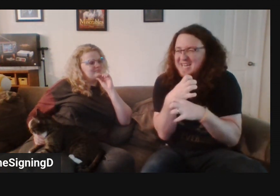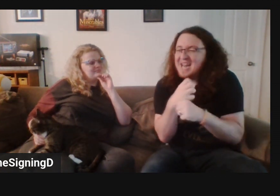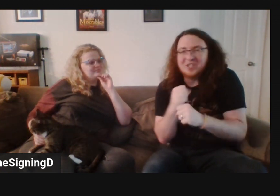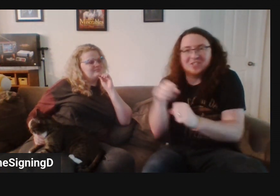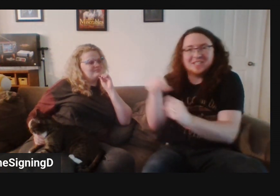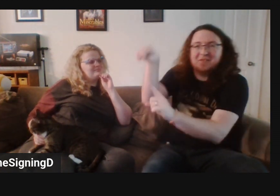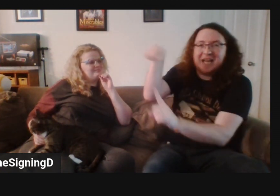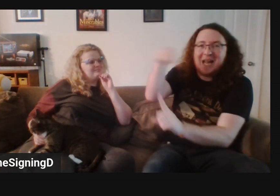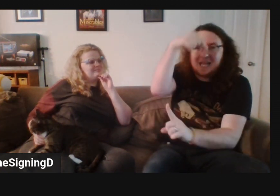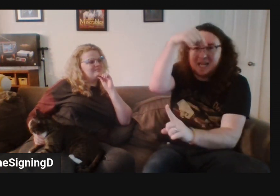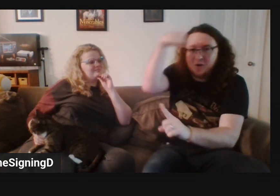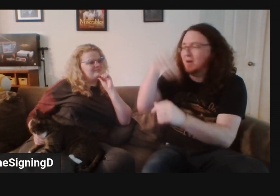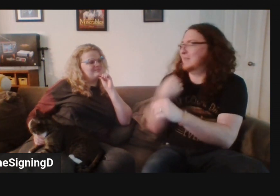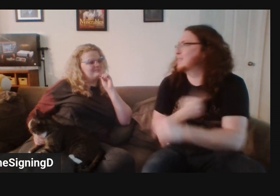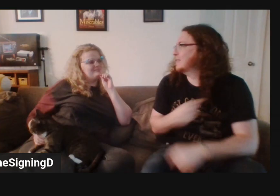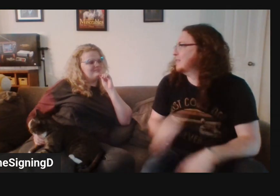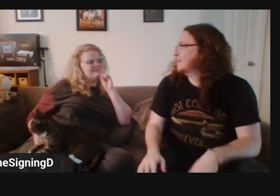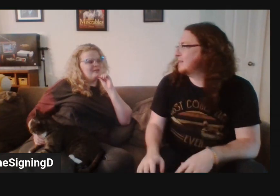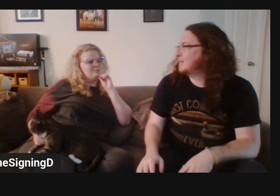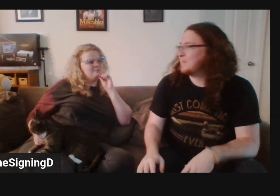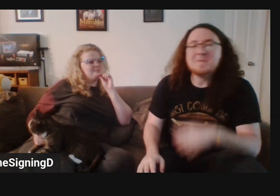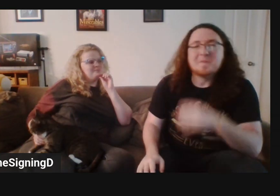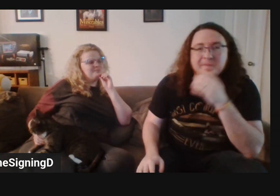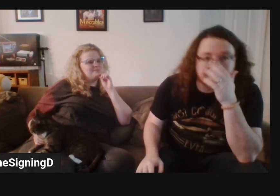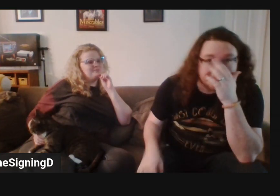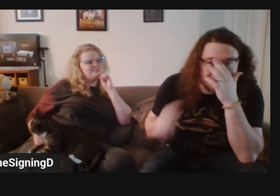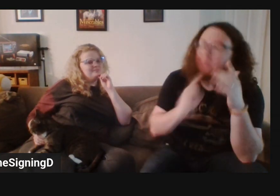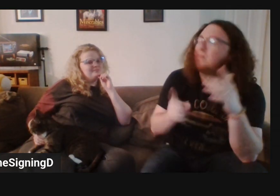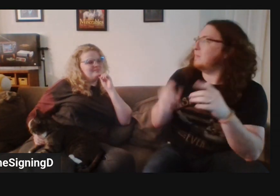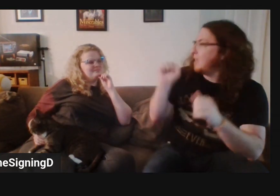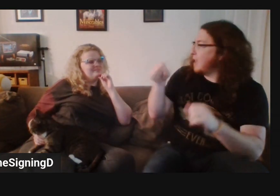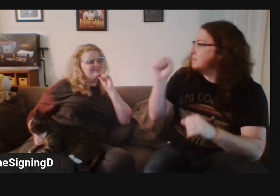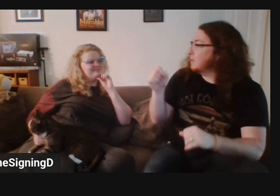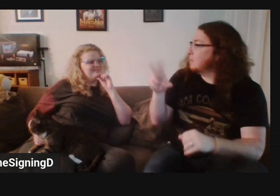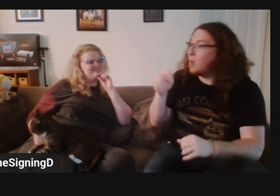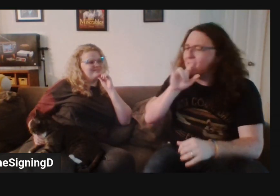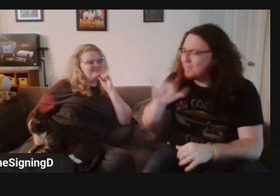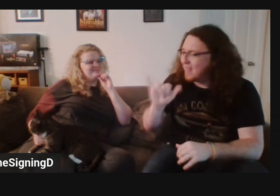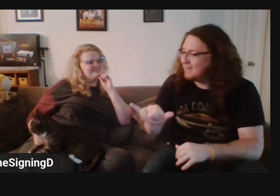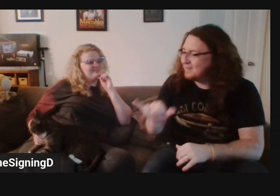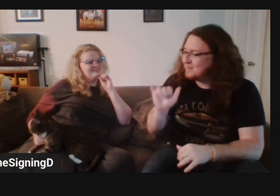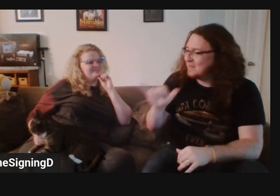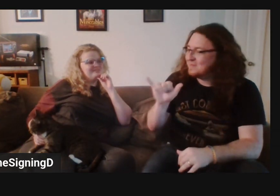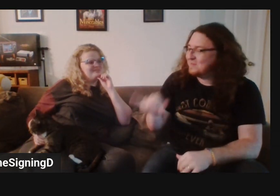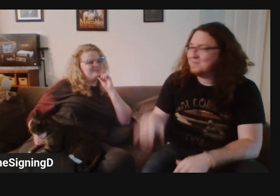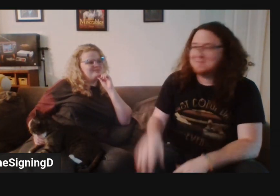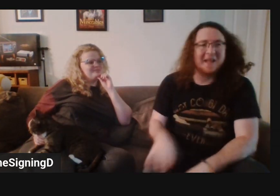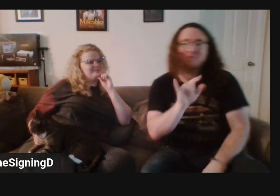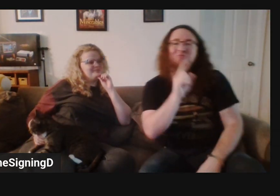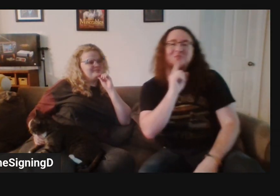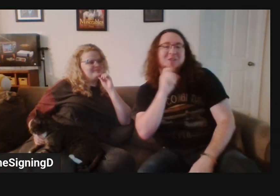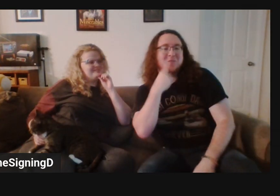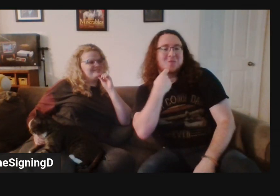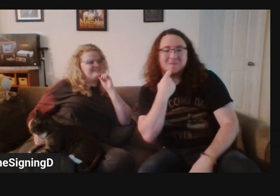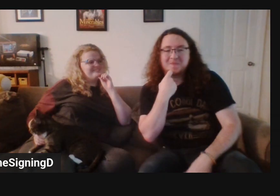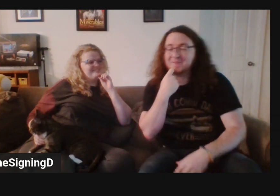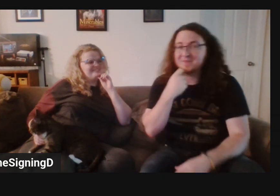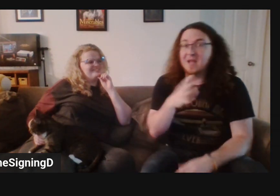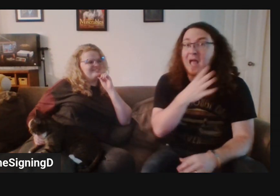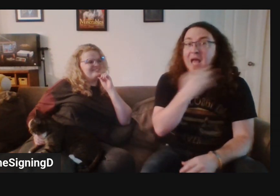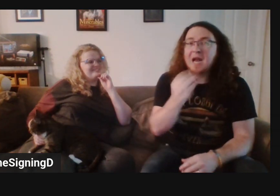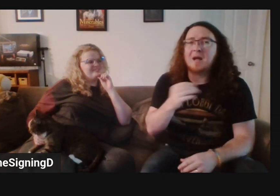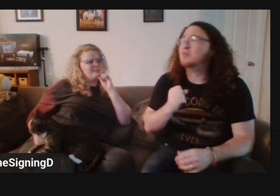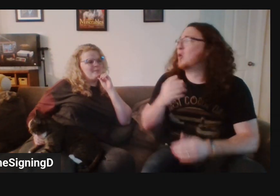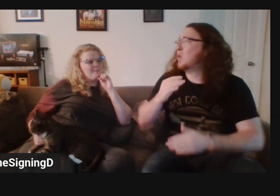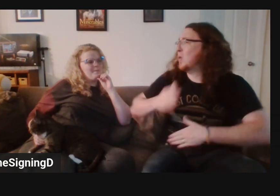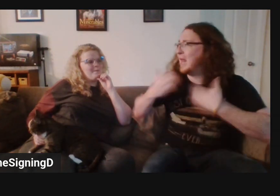tension, just kind of like hanging over us. Sure. Yeah. No, I love that. That is really cool. That is really cool. And I'm so